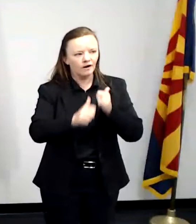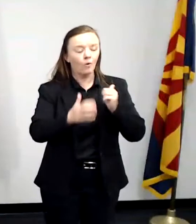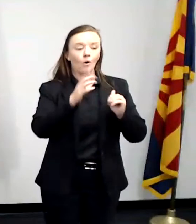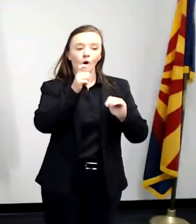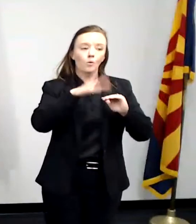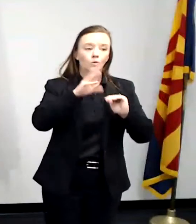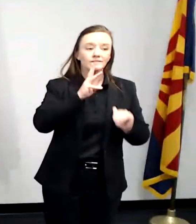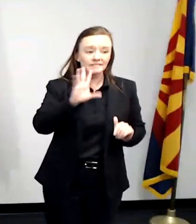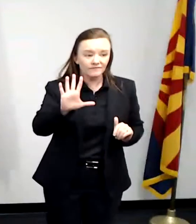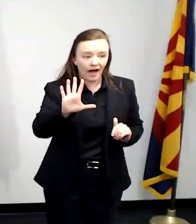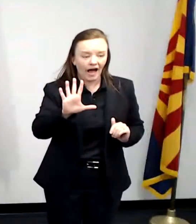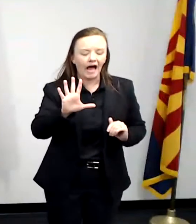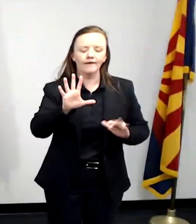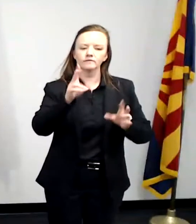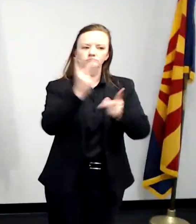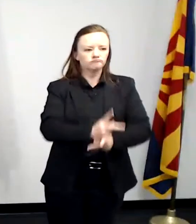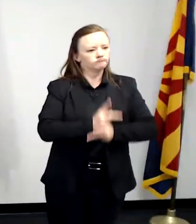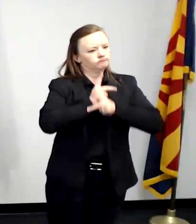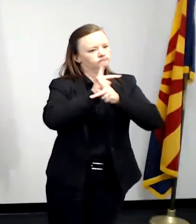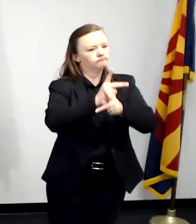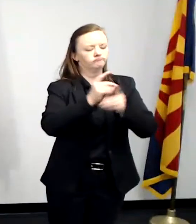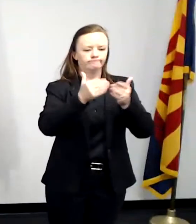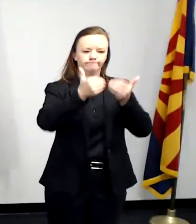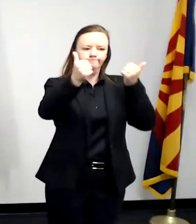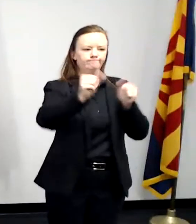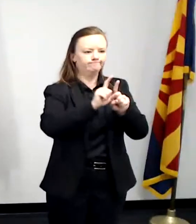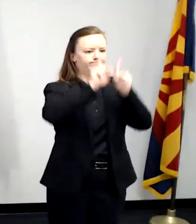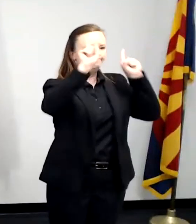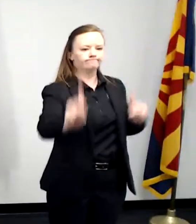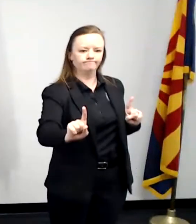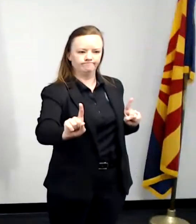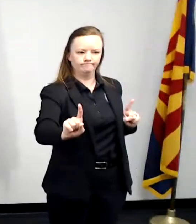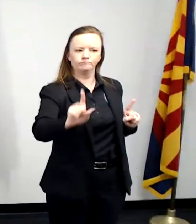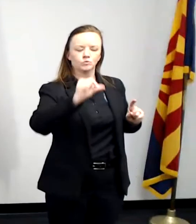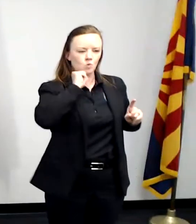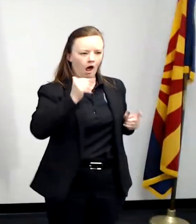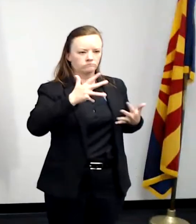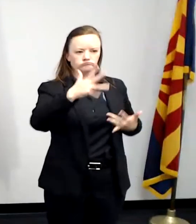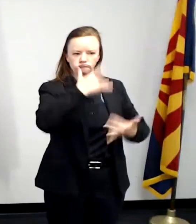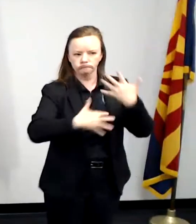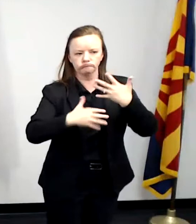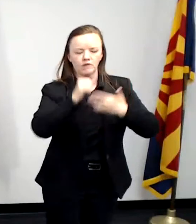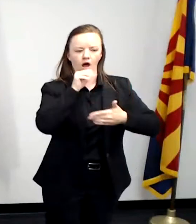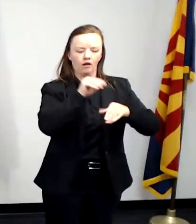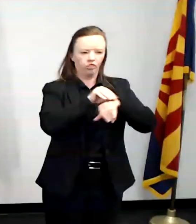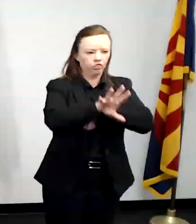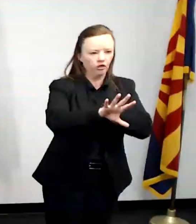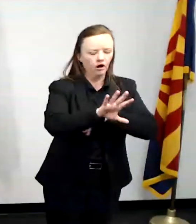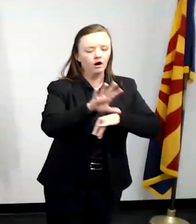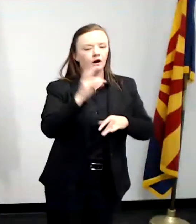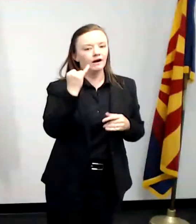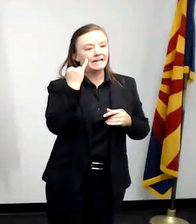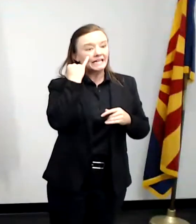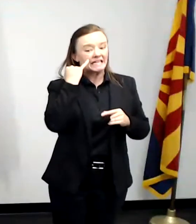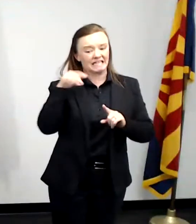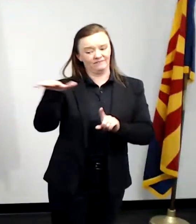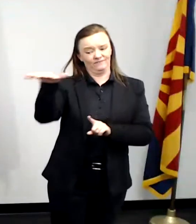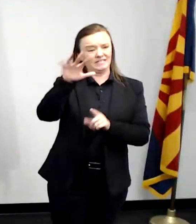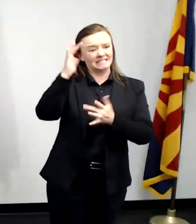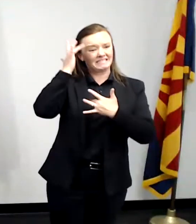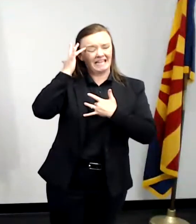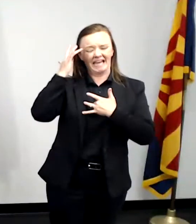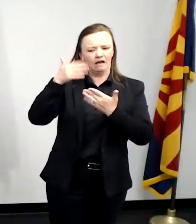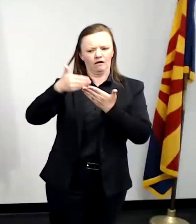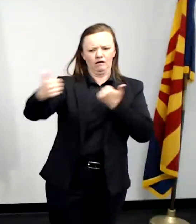extra precautions to stay 6 feet away from others and to make sure that if anyone is sick around them, that